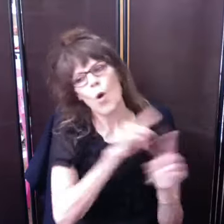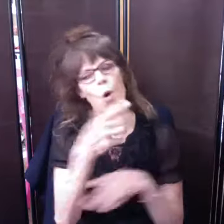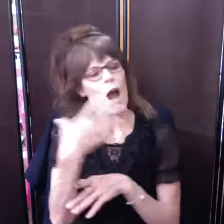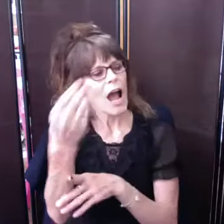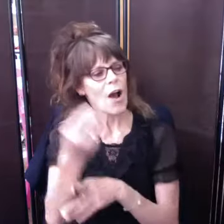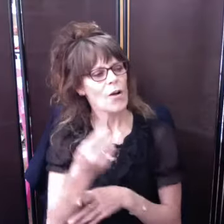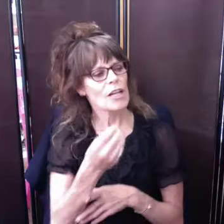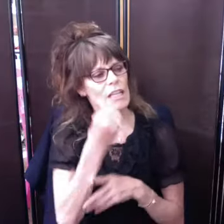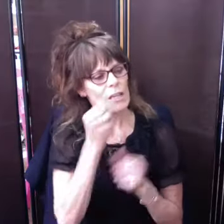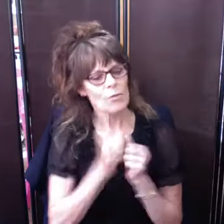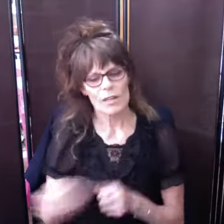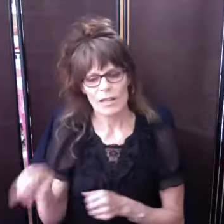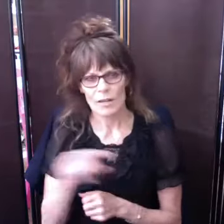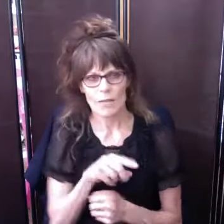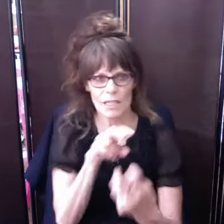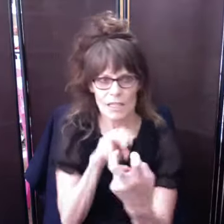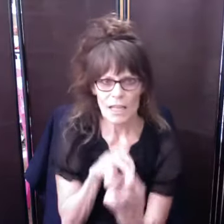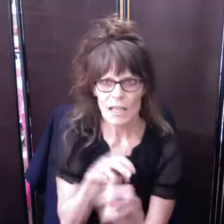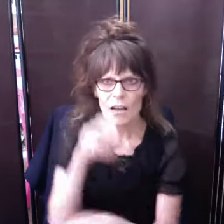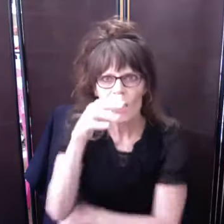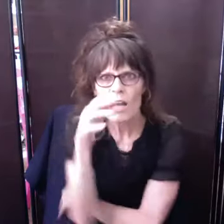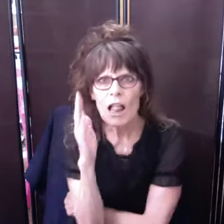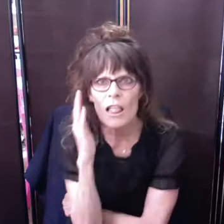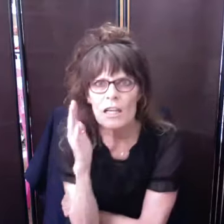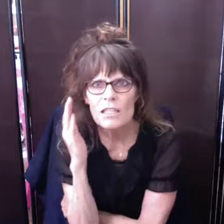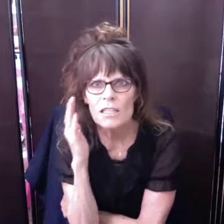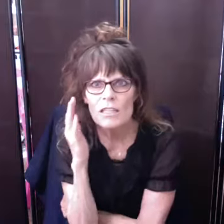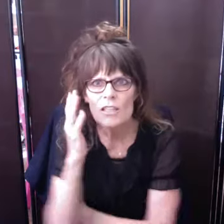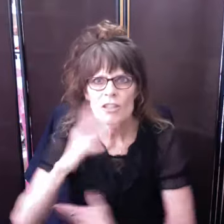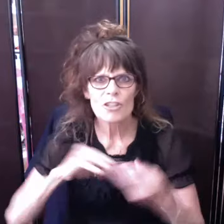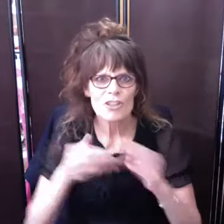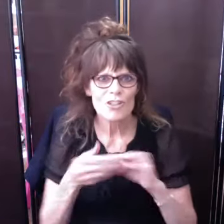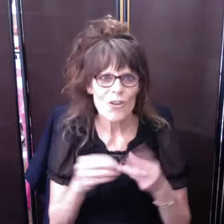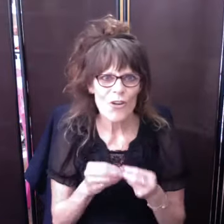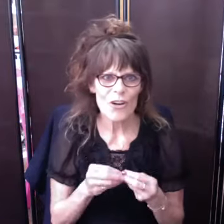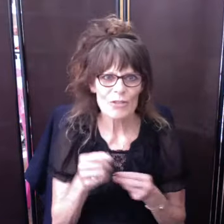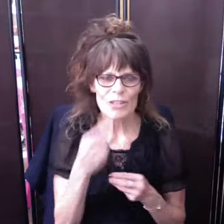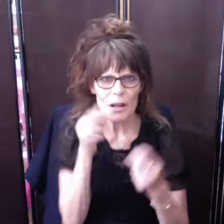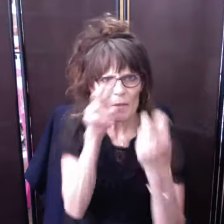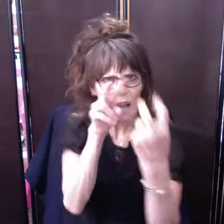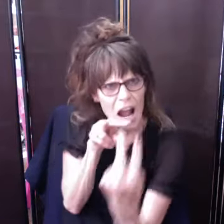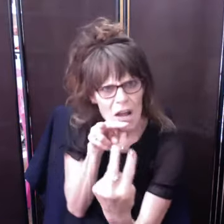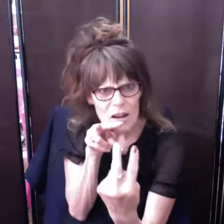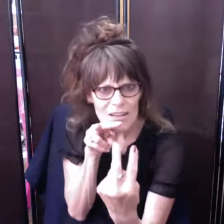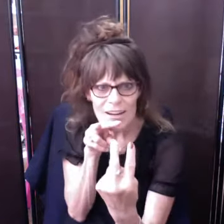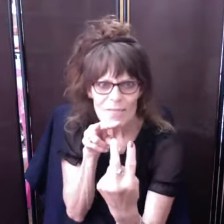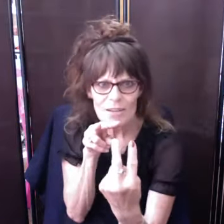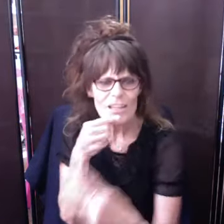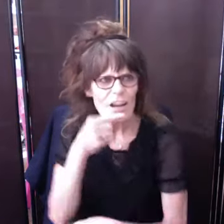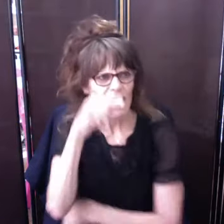and I listened to your story, not the one from the podium, but the one that you could really tell eyeball to eyeball. And I said, there is no way in the world that he